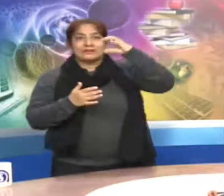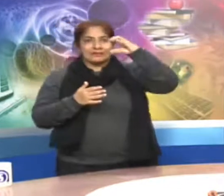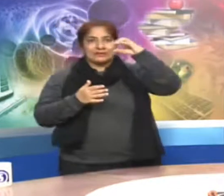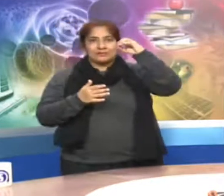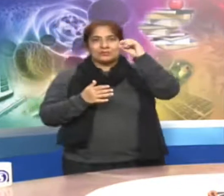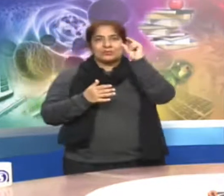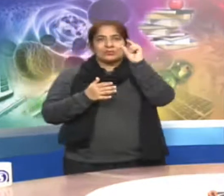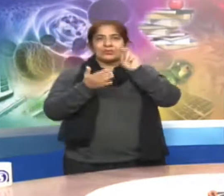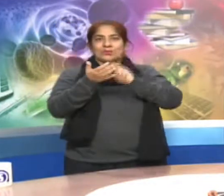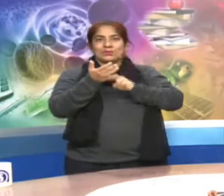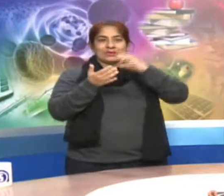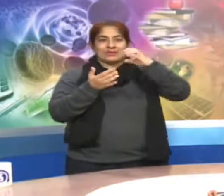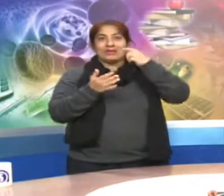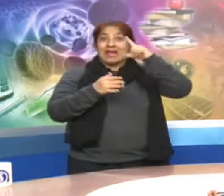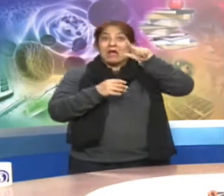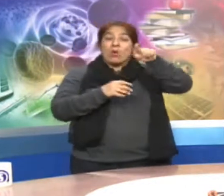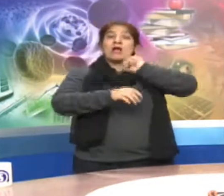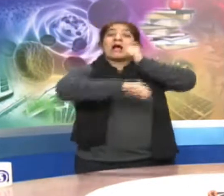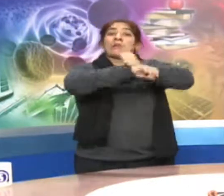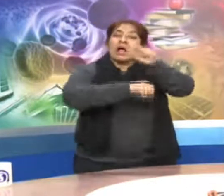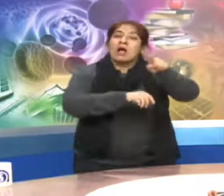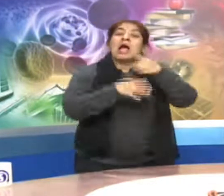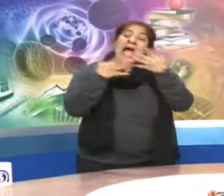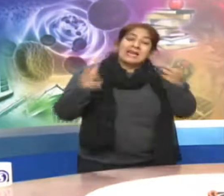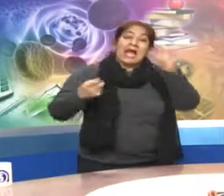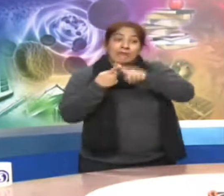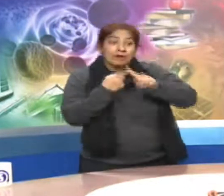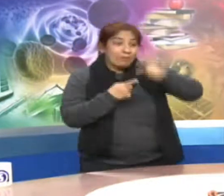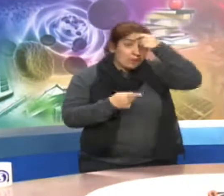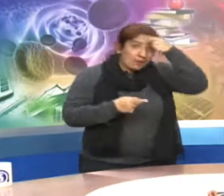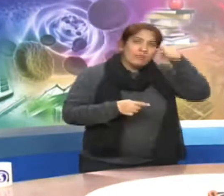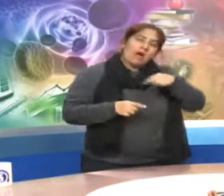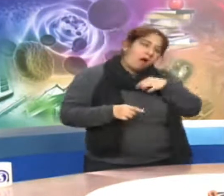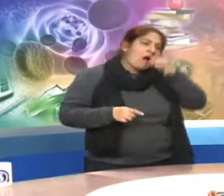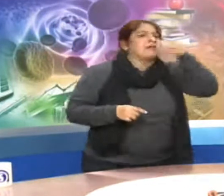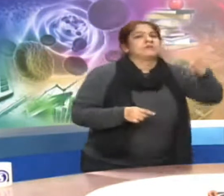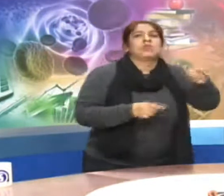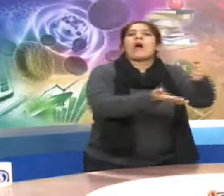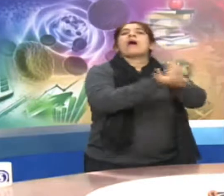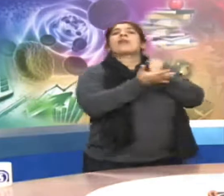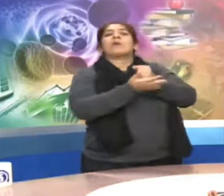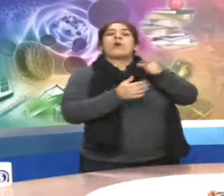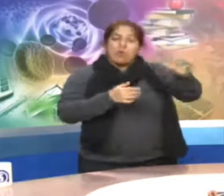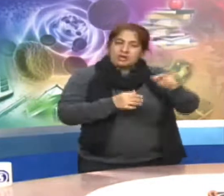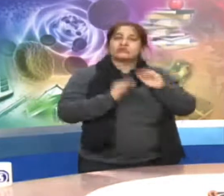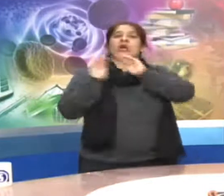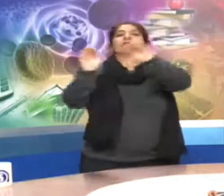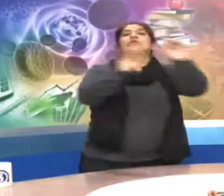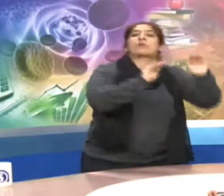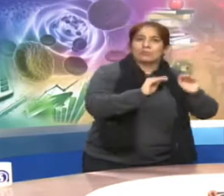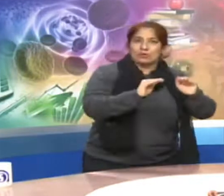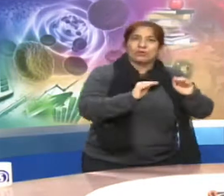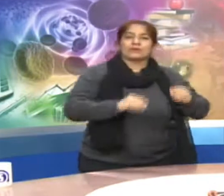to consumers' protection. It was established to resolve the